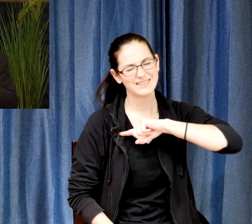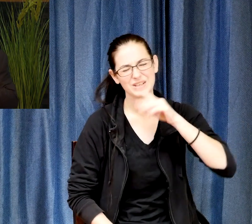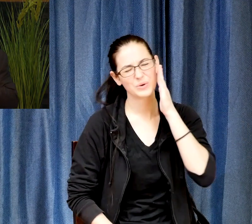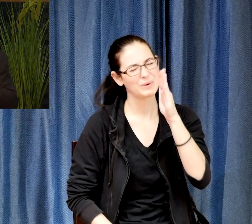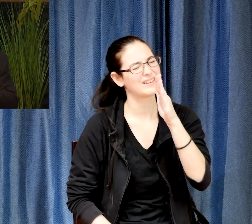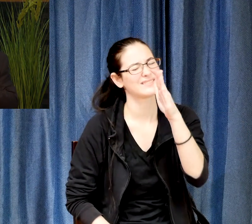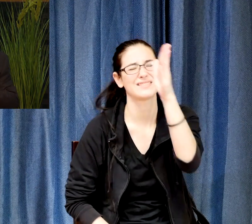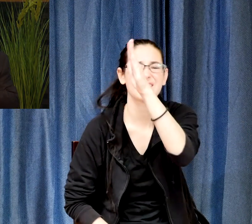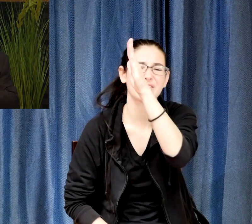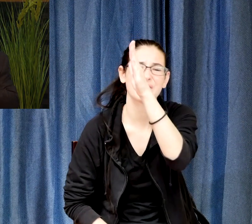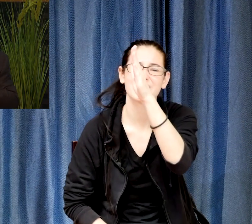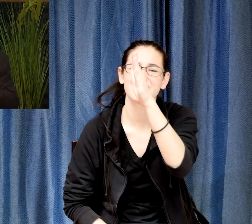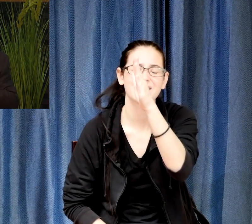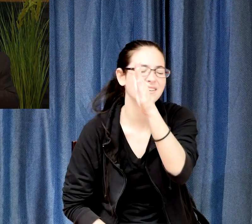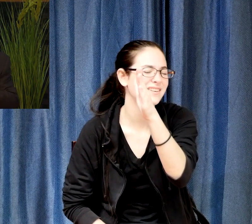will, no.